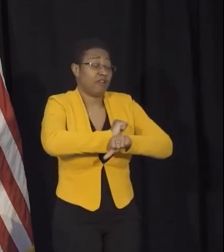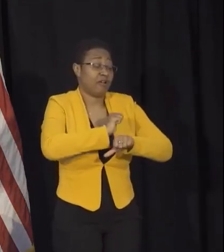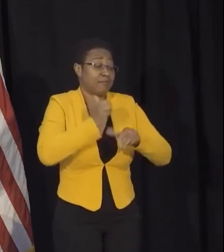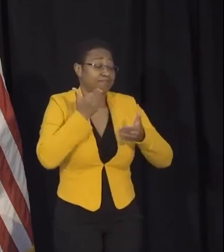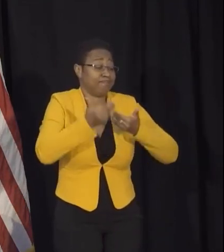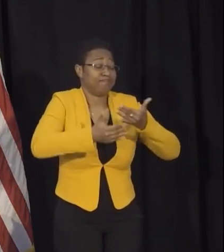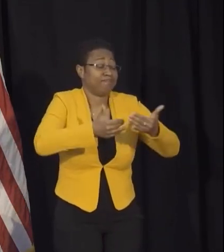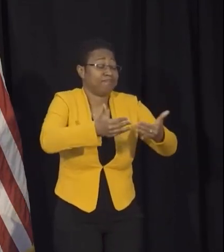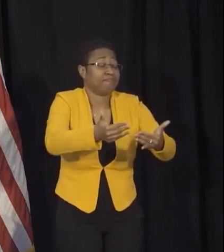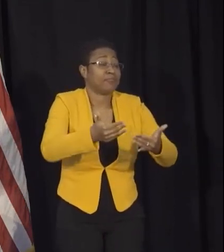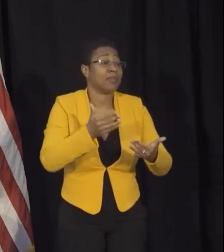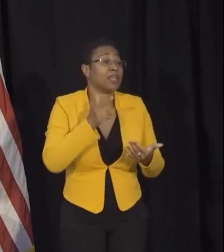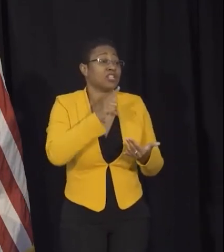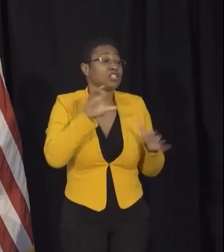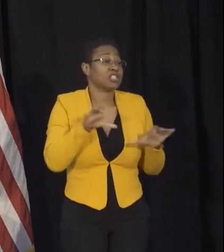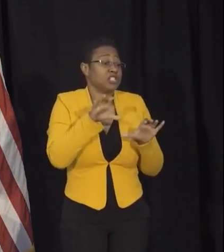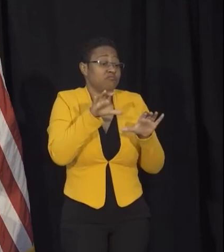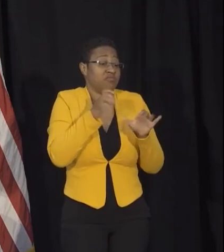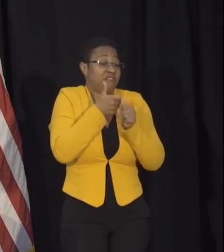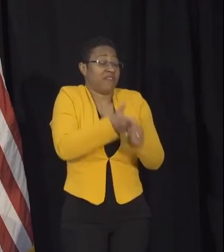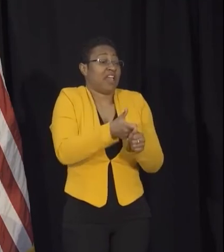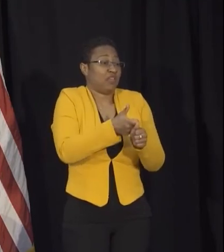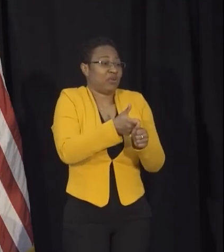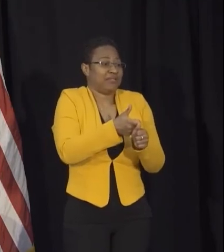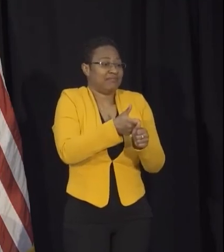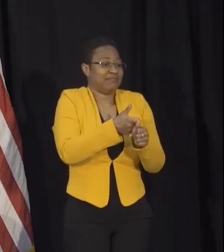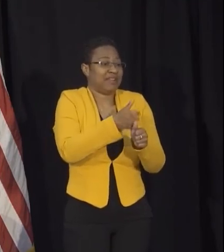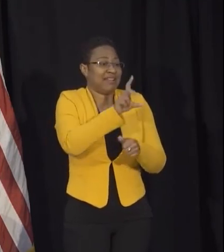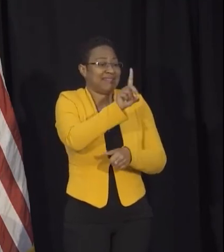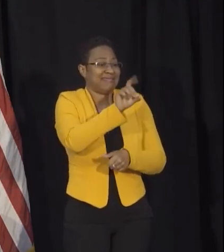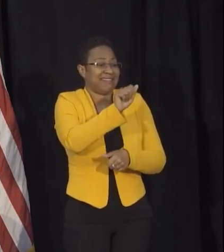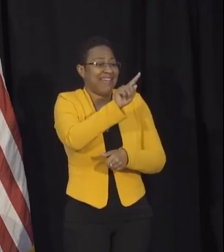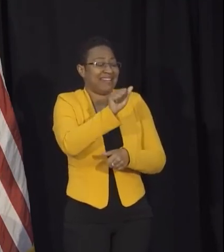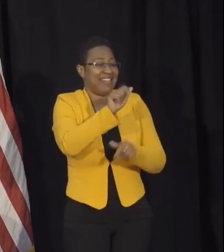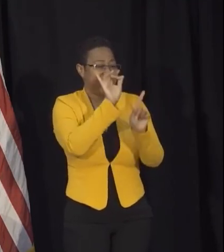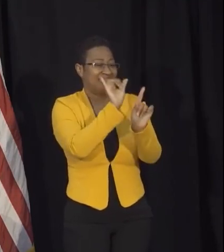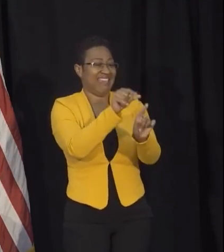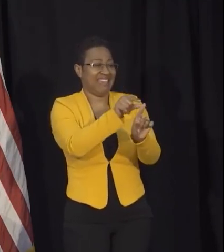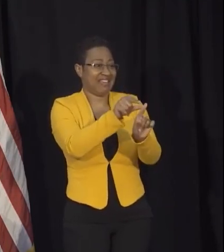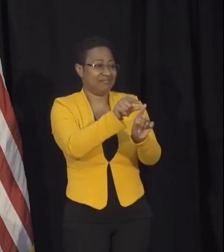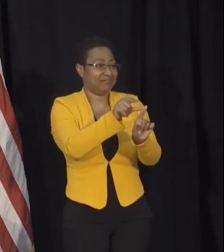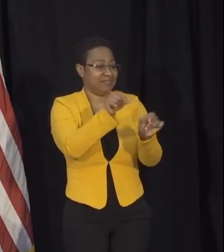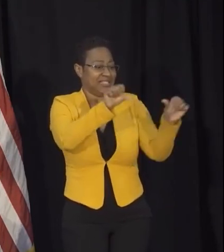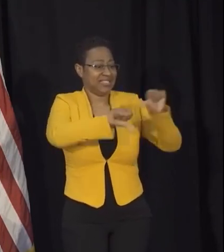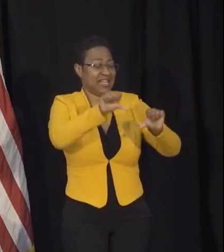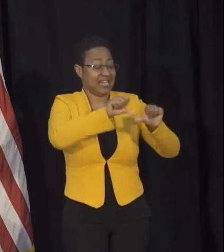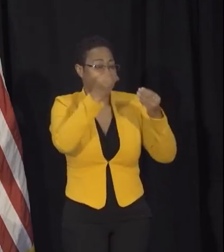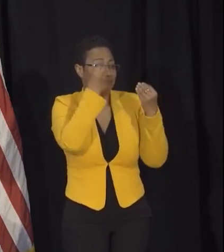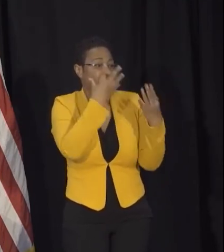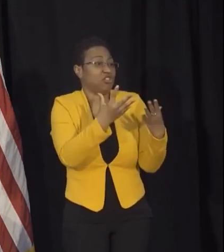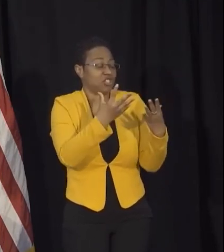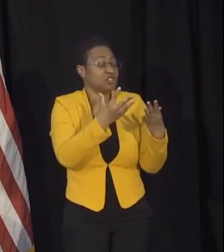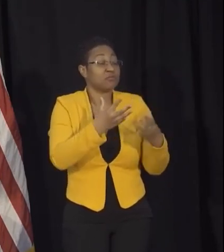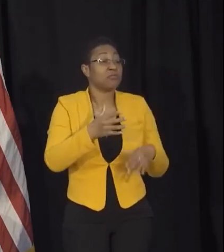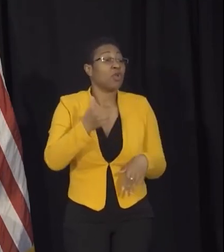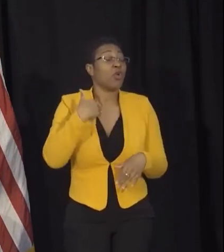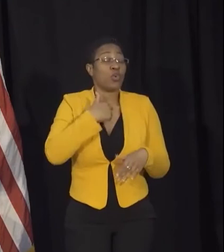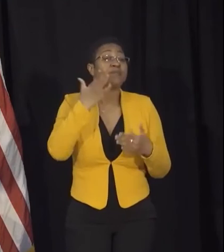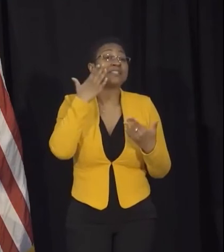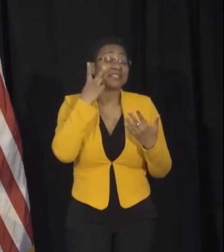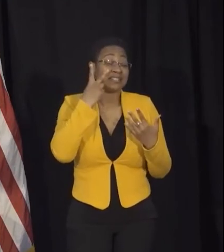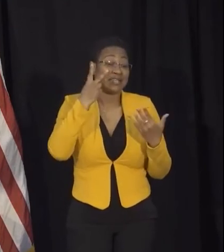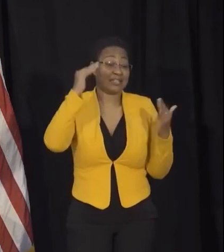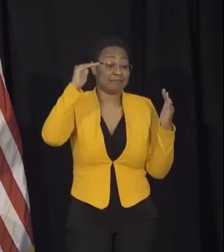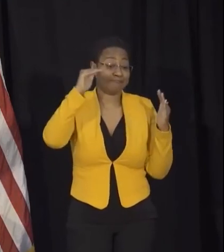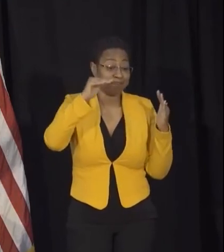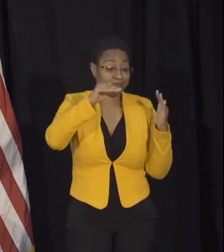way. She's operating off of data, which is a great thing. We are seeing a trend down in deaths